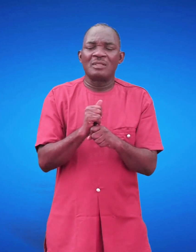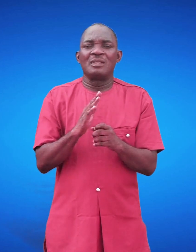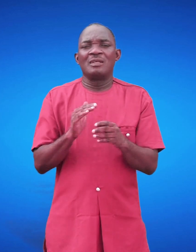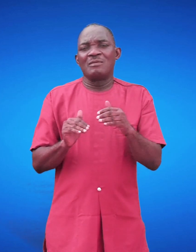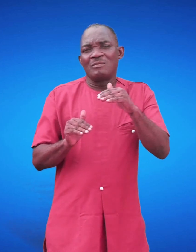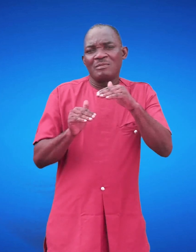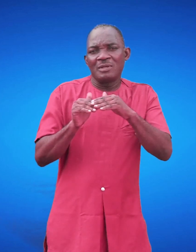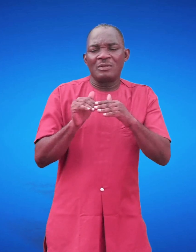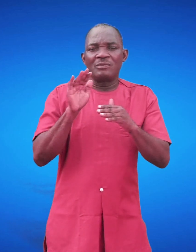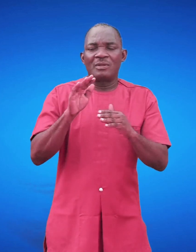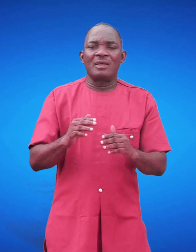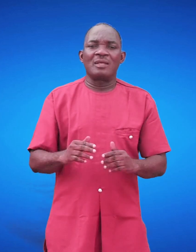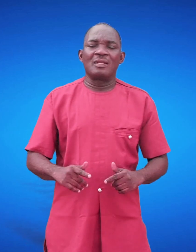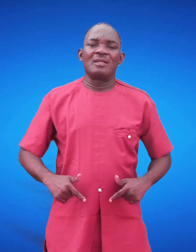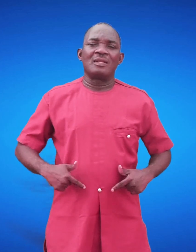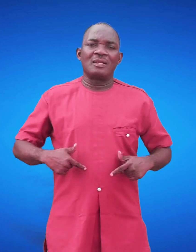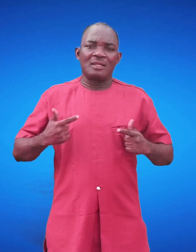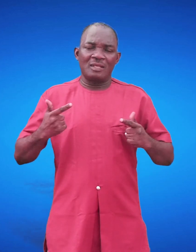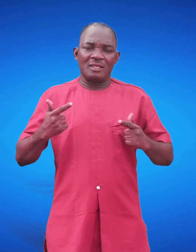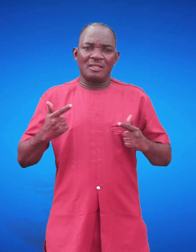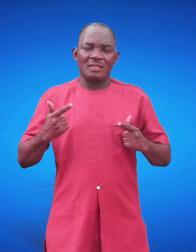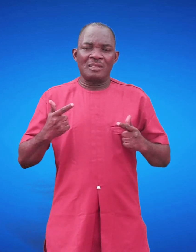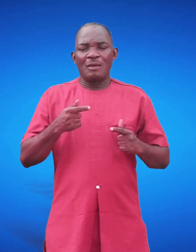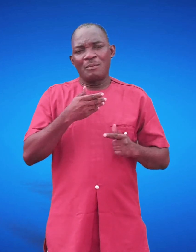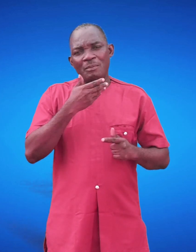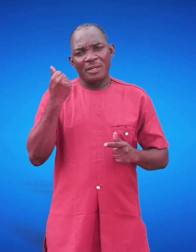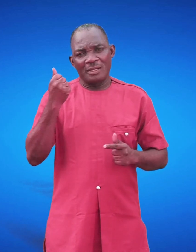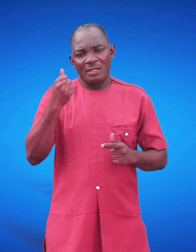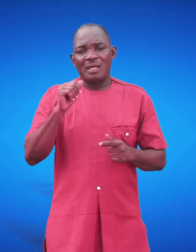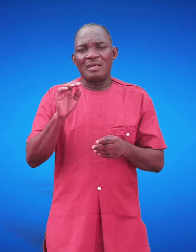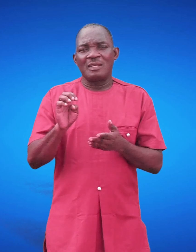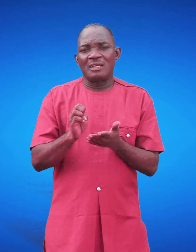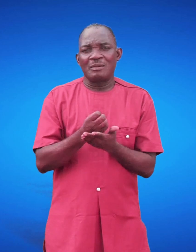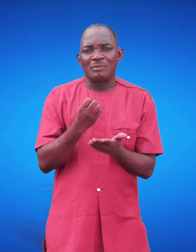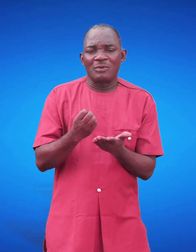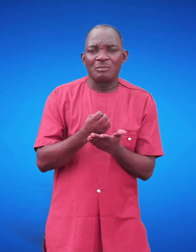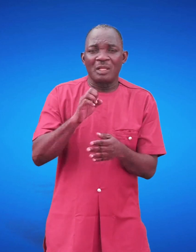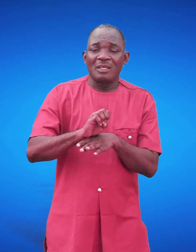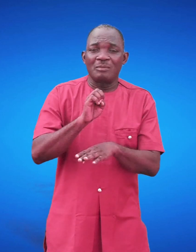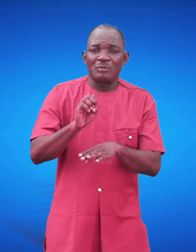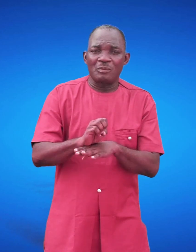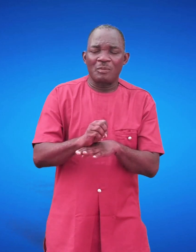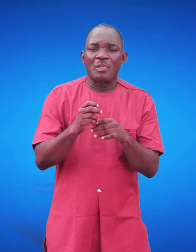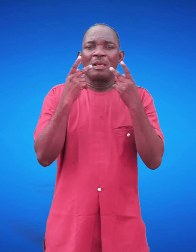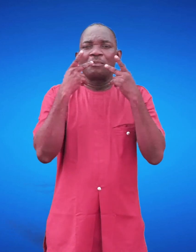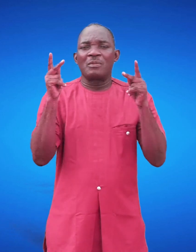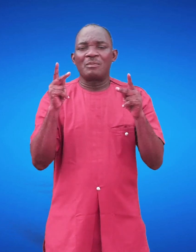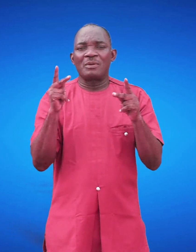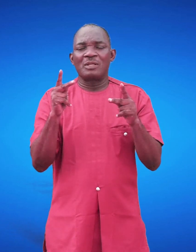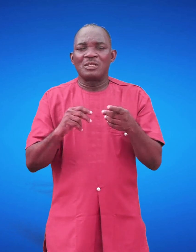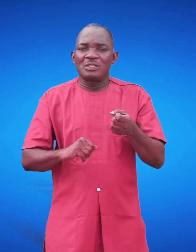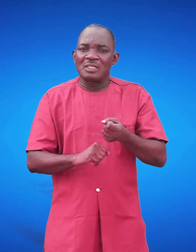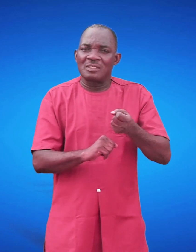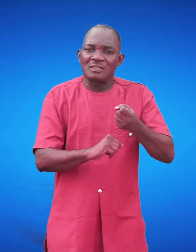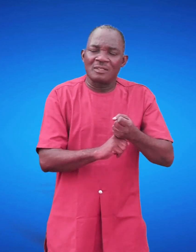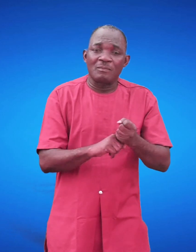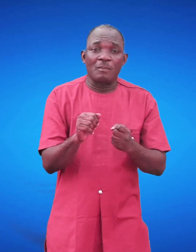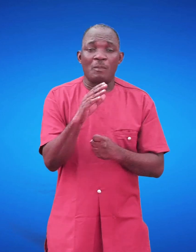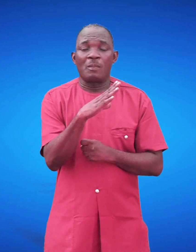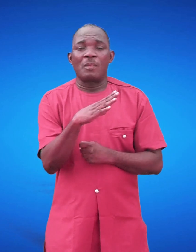of livelihood, suitable employment, public assistance, and